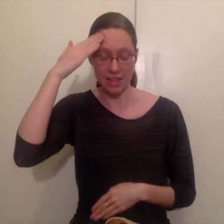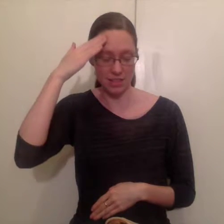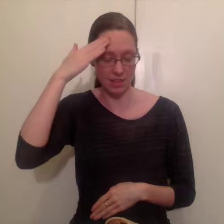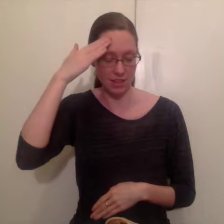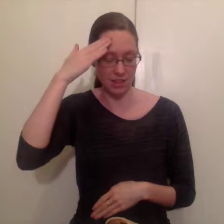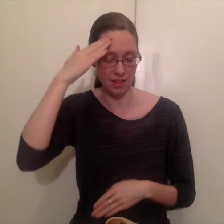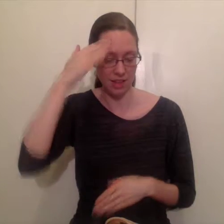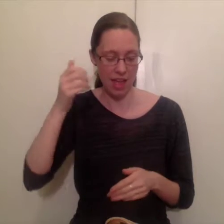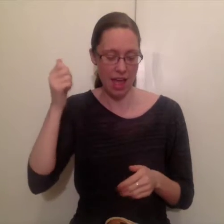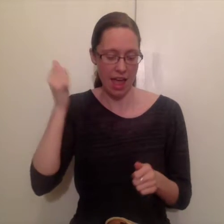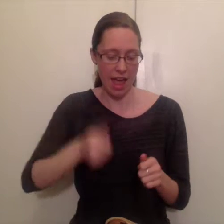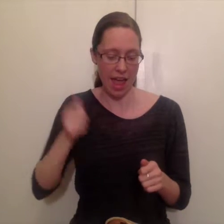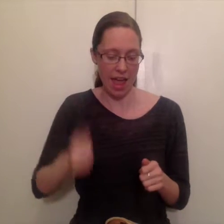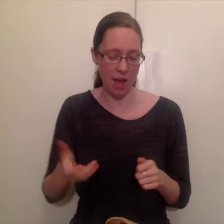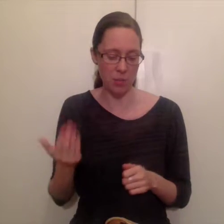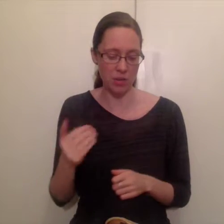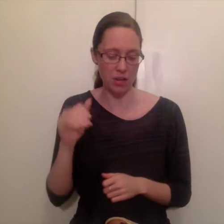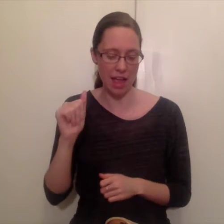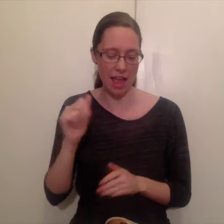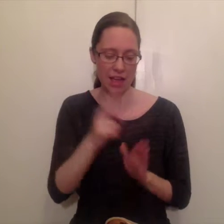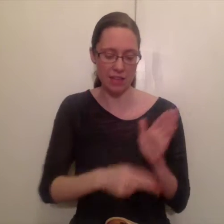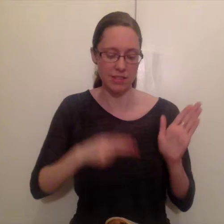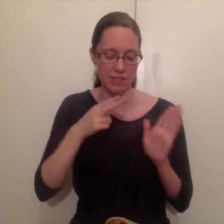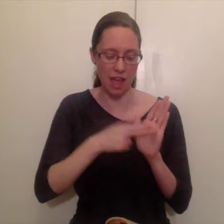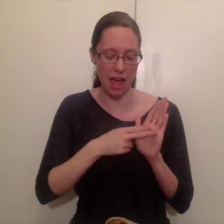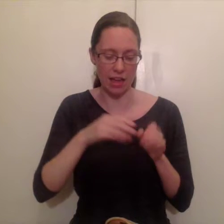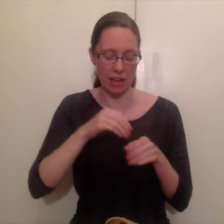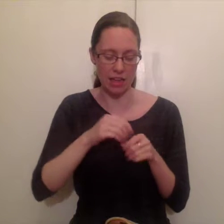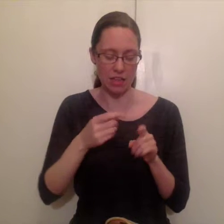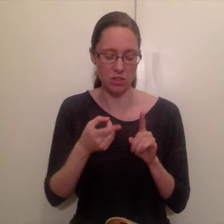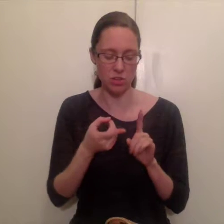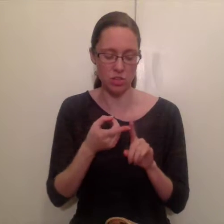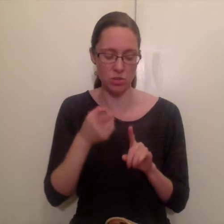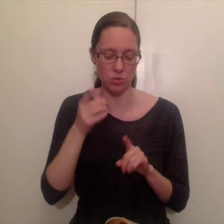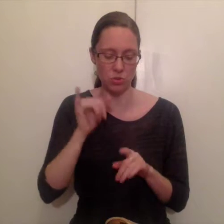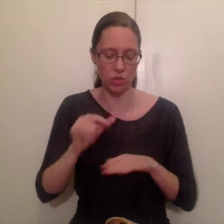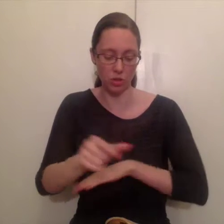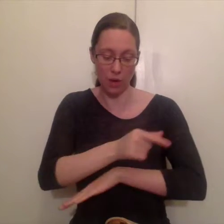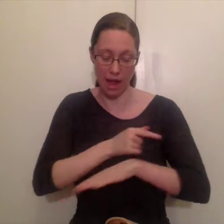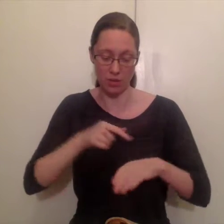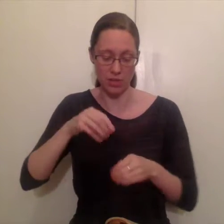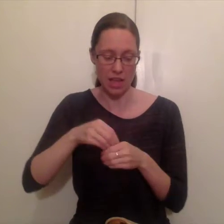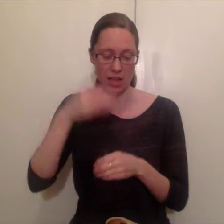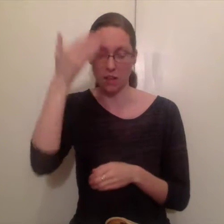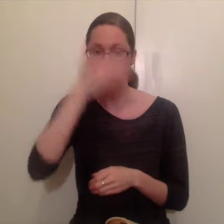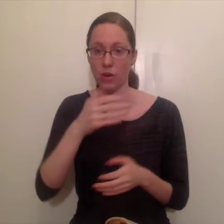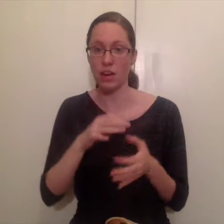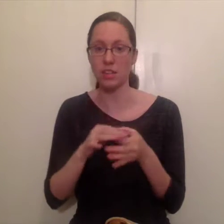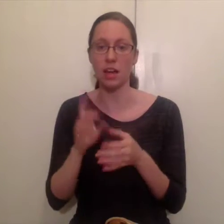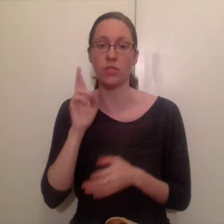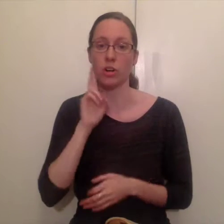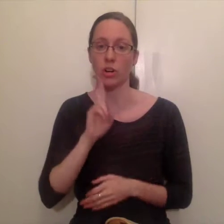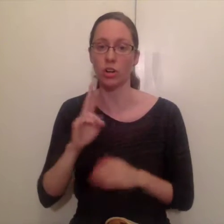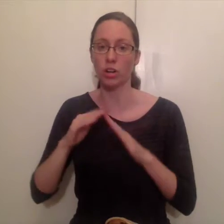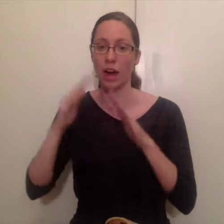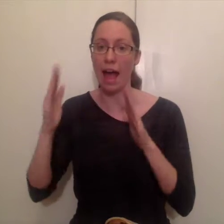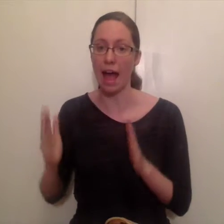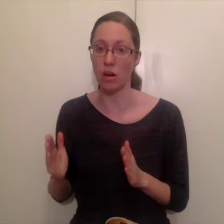hat hammered a sign into the ground in front of her